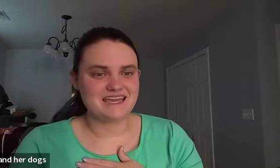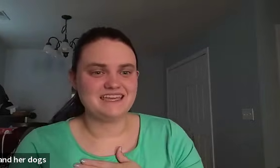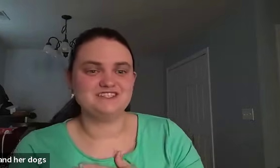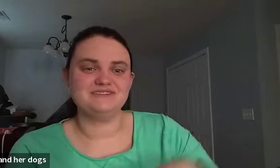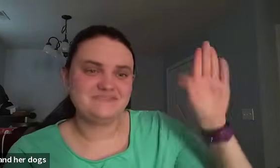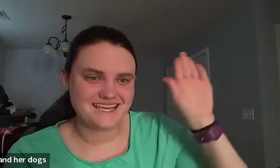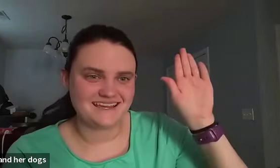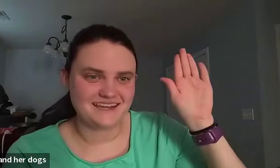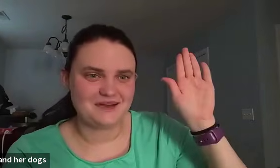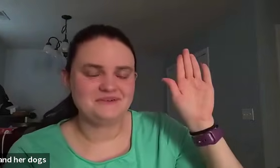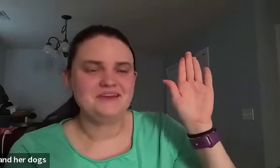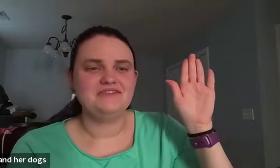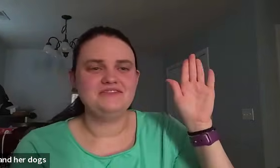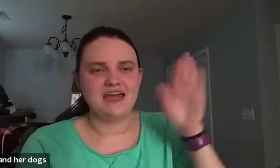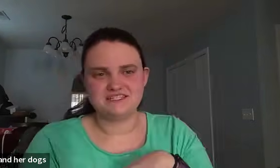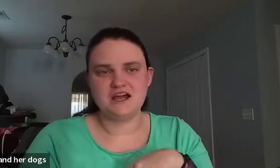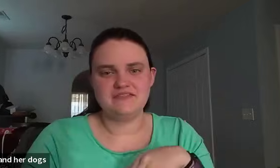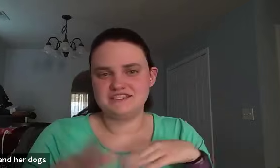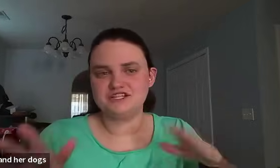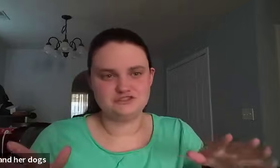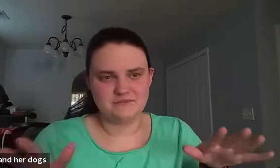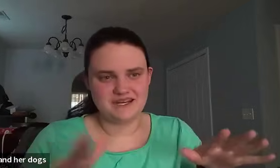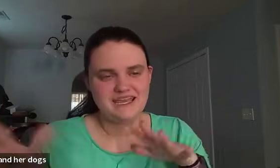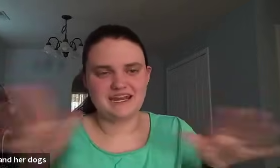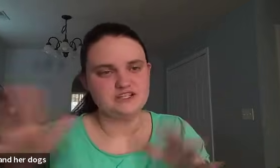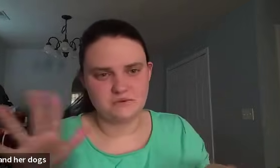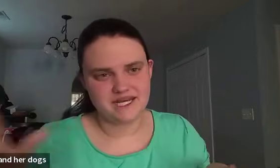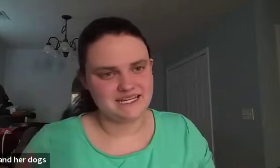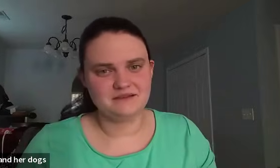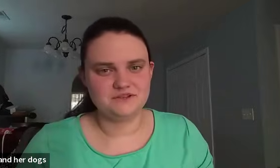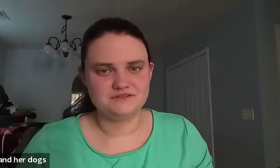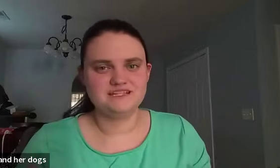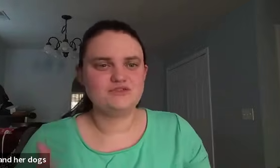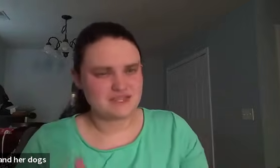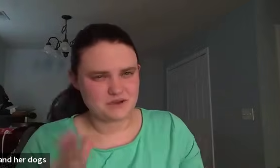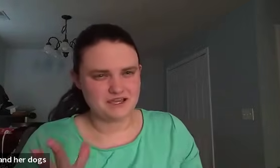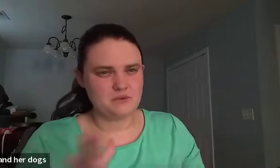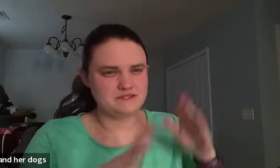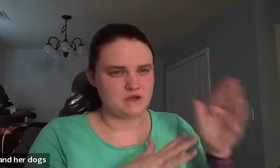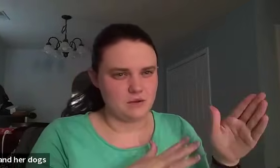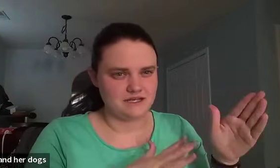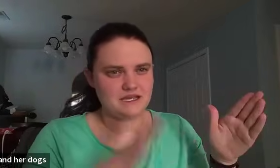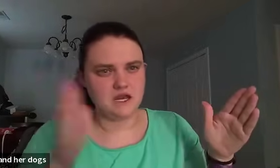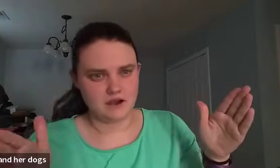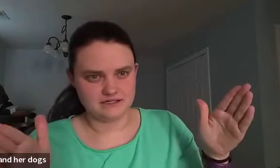say get your left hand up, that's not your dominant hand. I don't want to get confusing. So that's why I go with dominant and